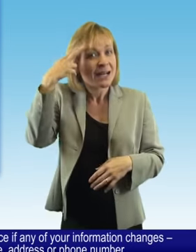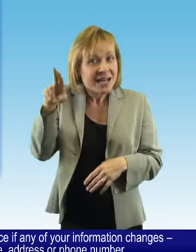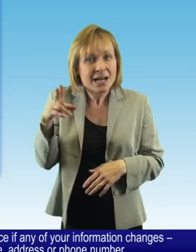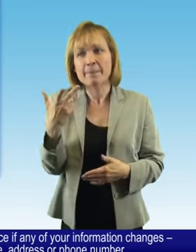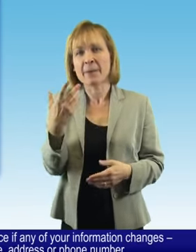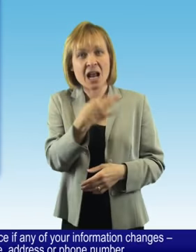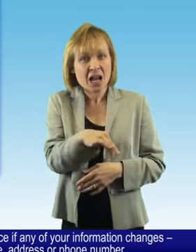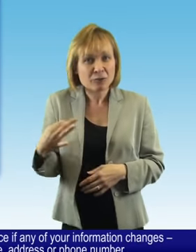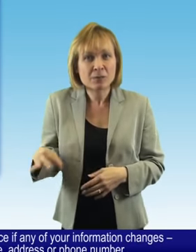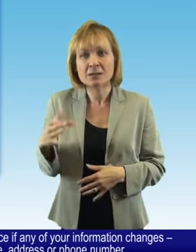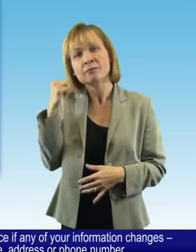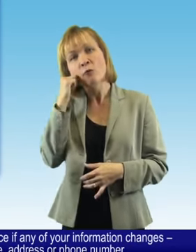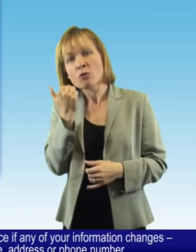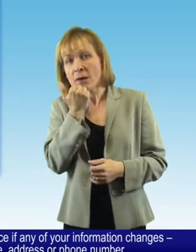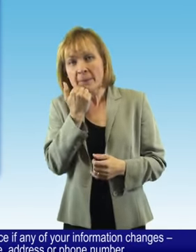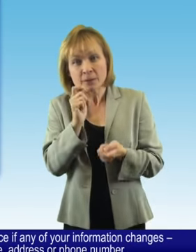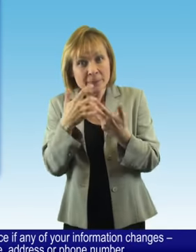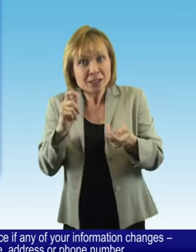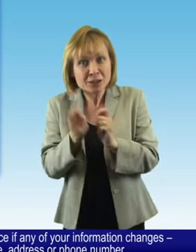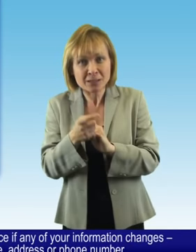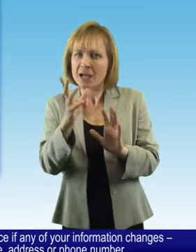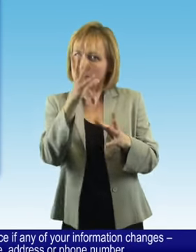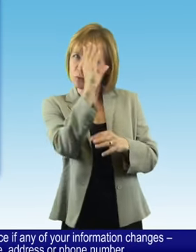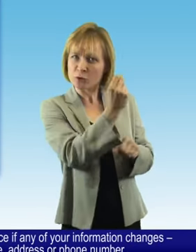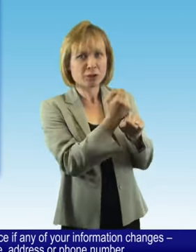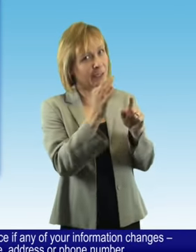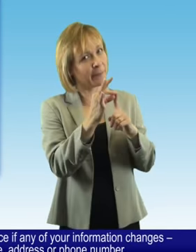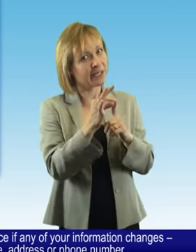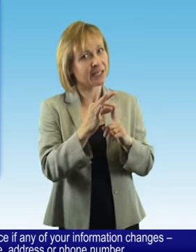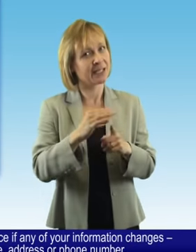information changes. For example, your name, address or phone number.